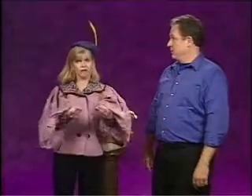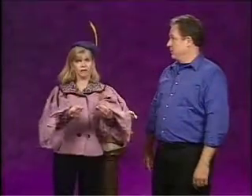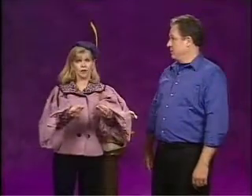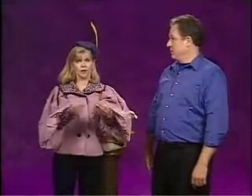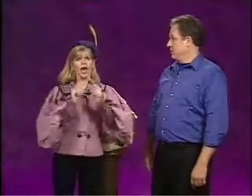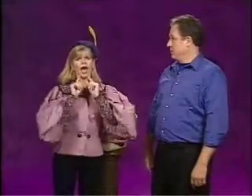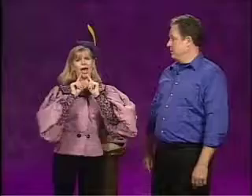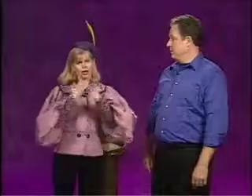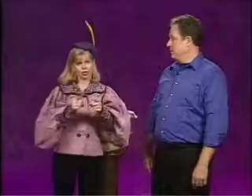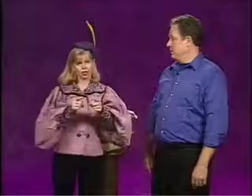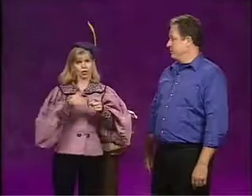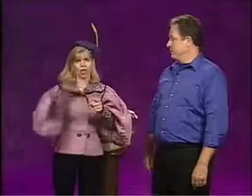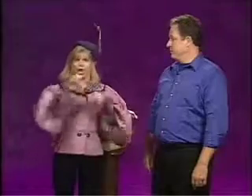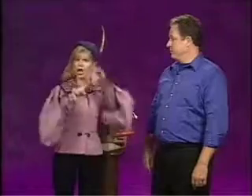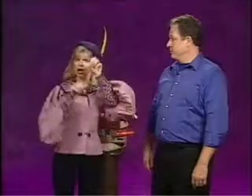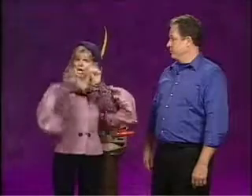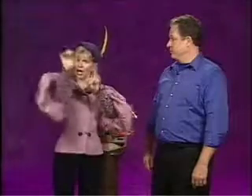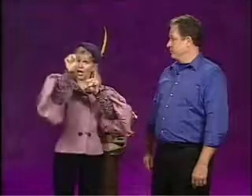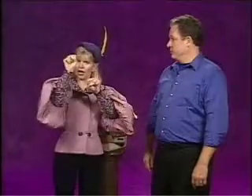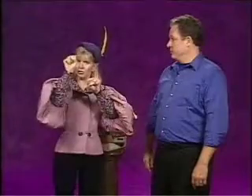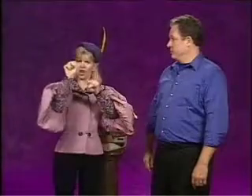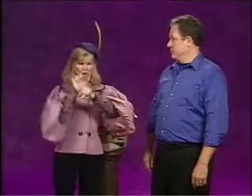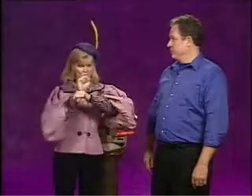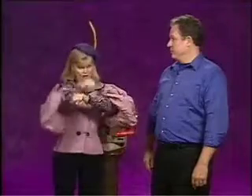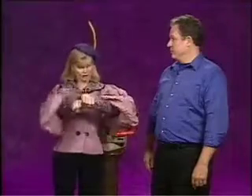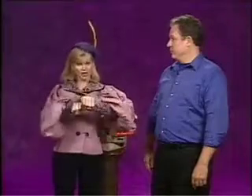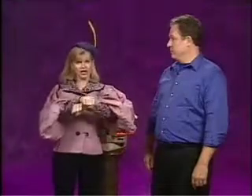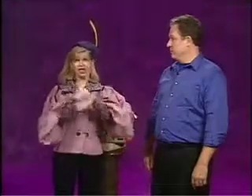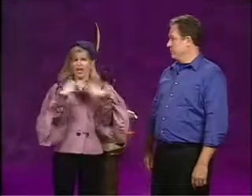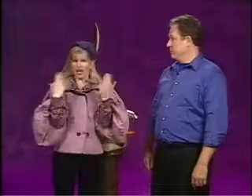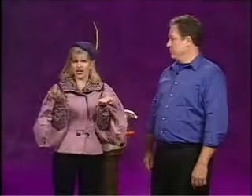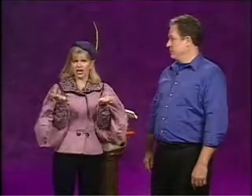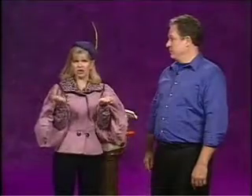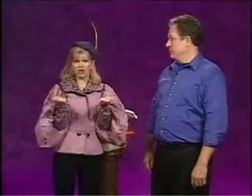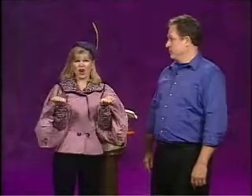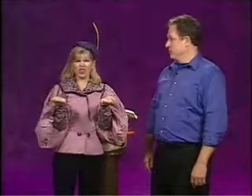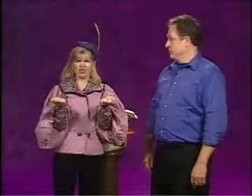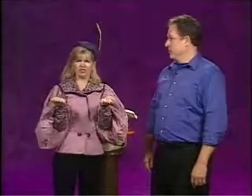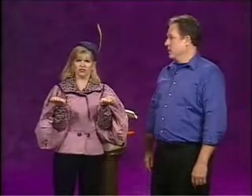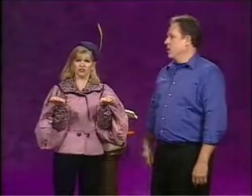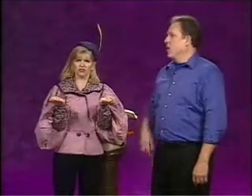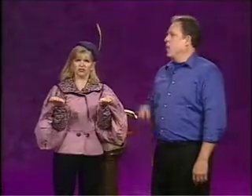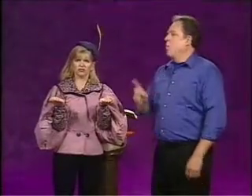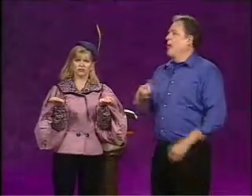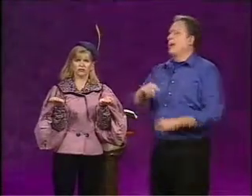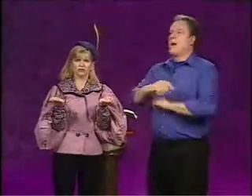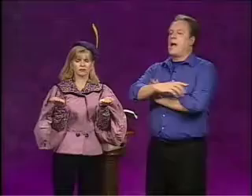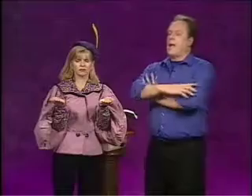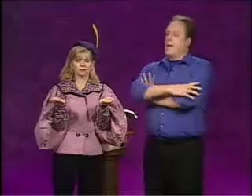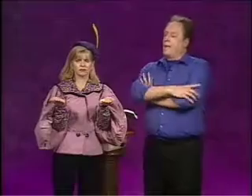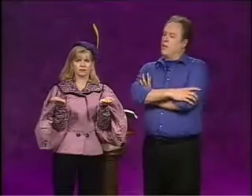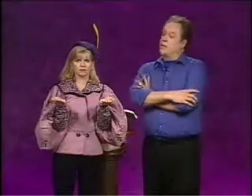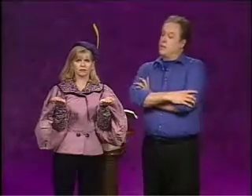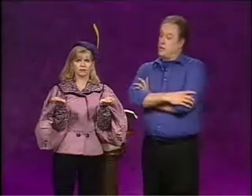give, answer, climb, or defeat in any other direction? Well, how about